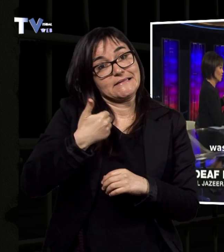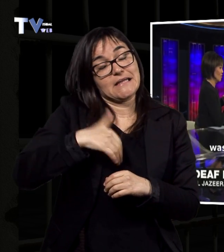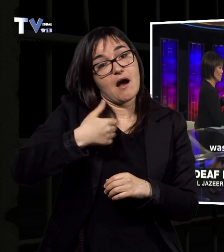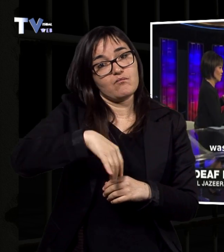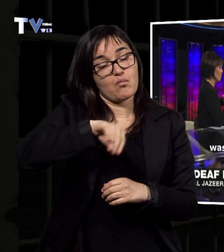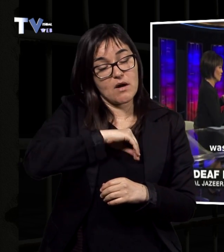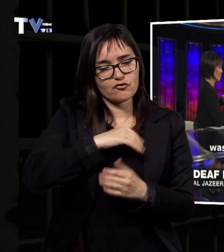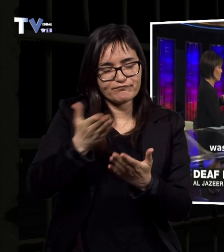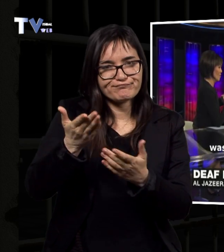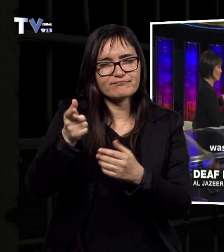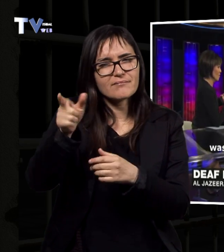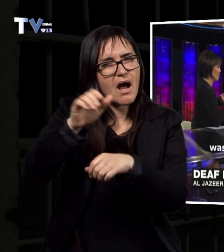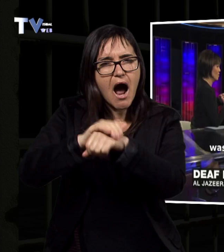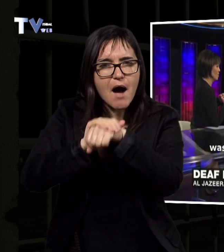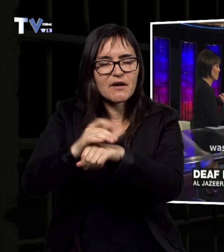to